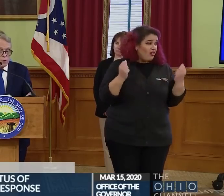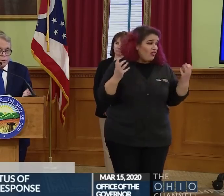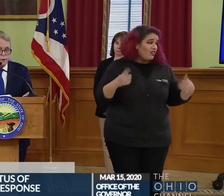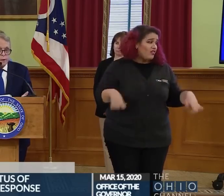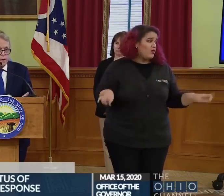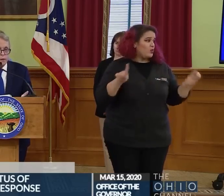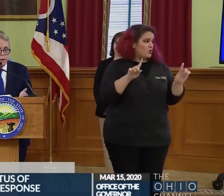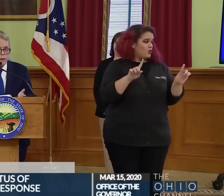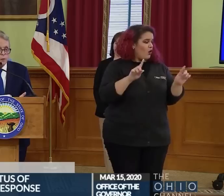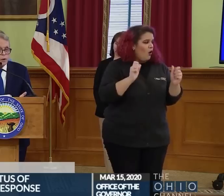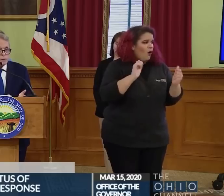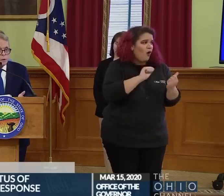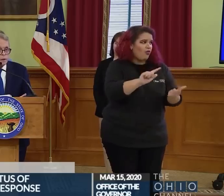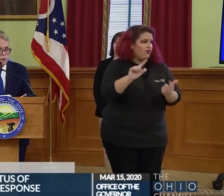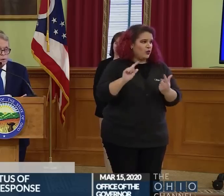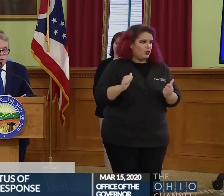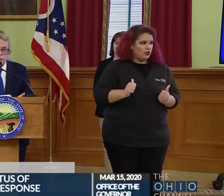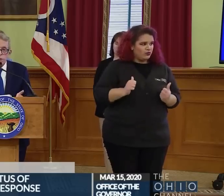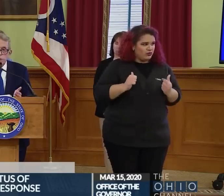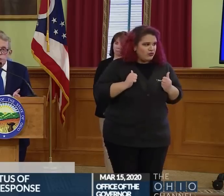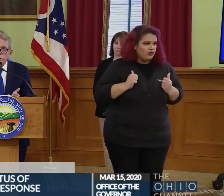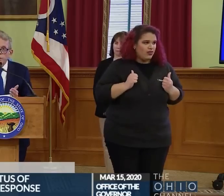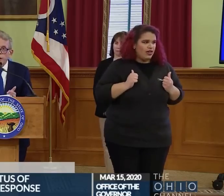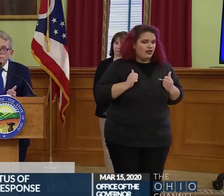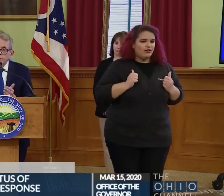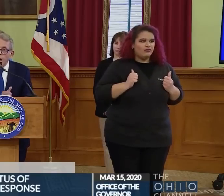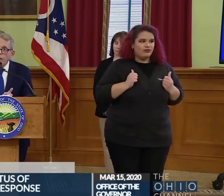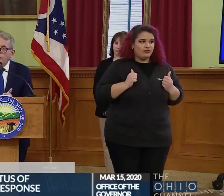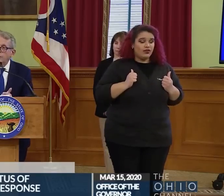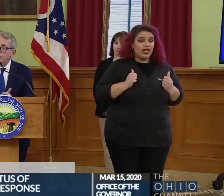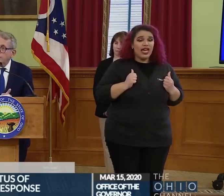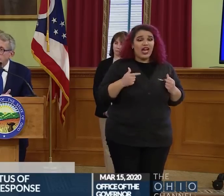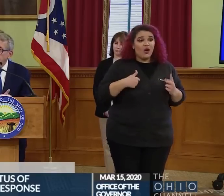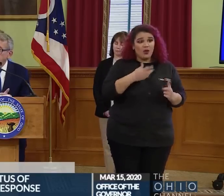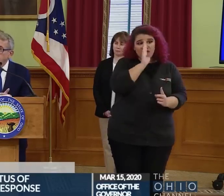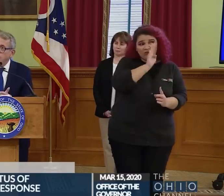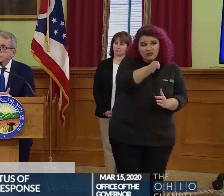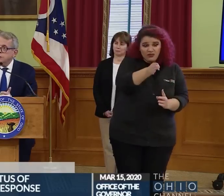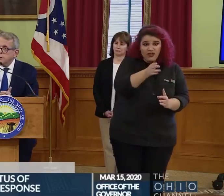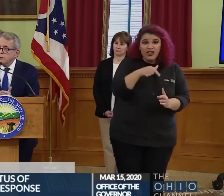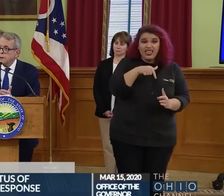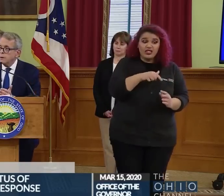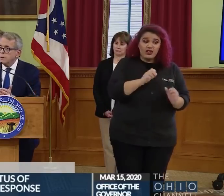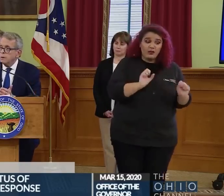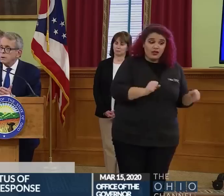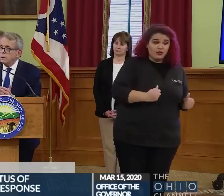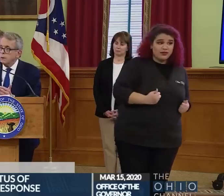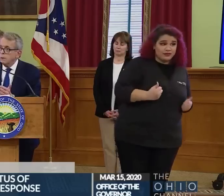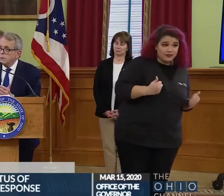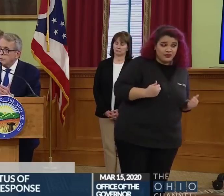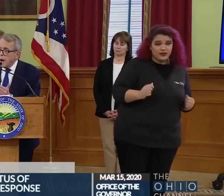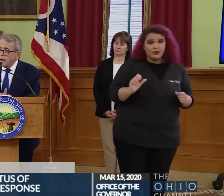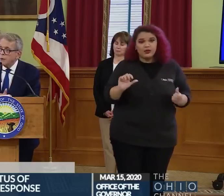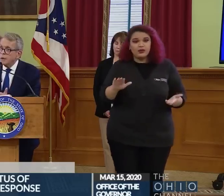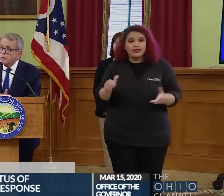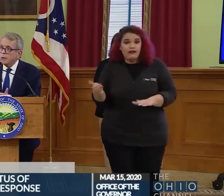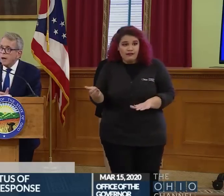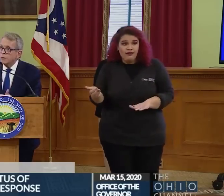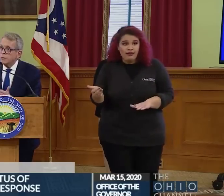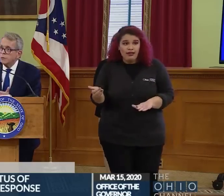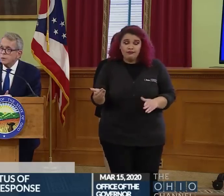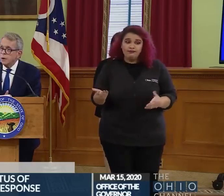are dealing, I don't know any other way of saying it, we're dealing with life and death. And for us to not take